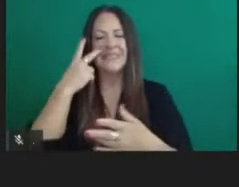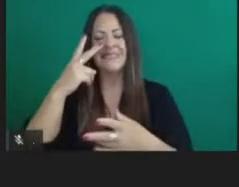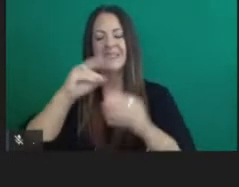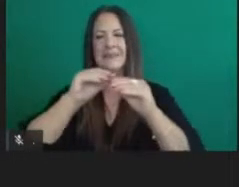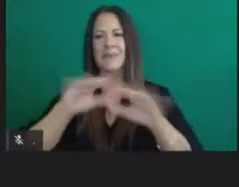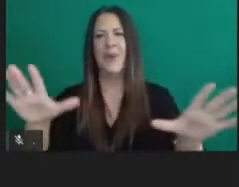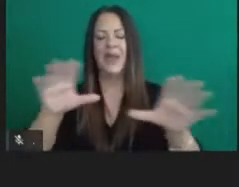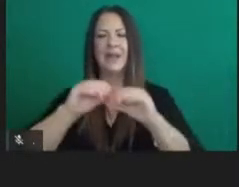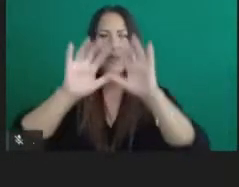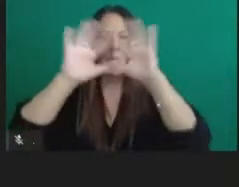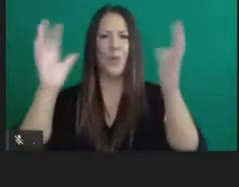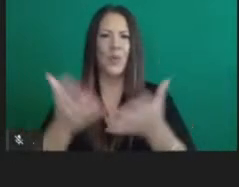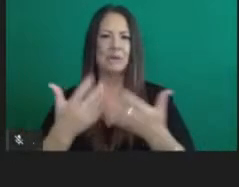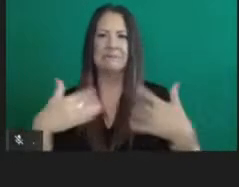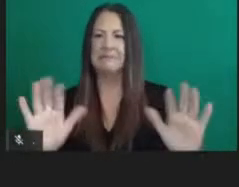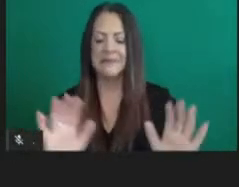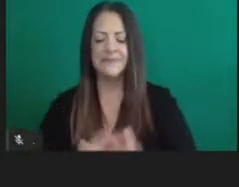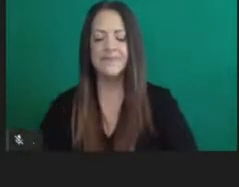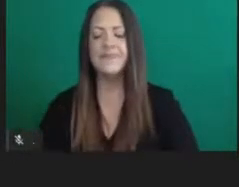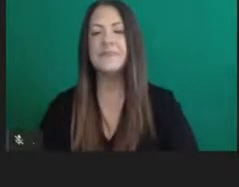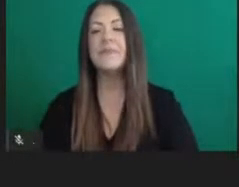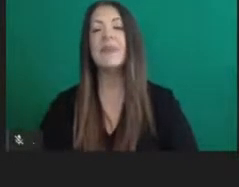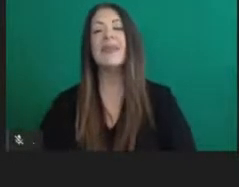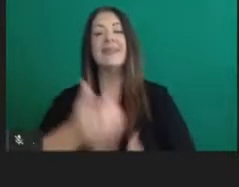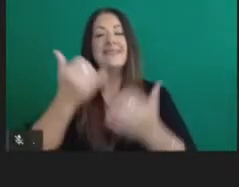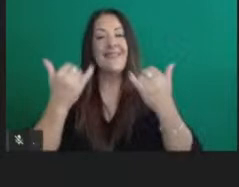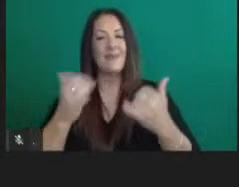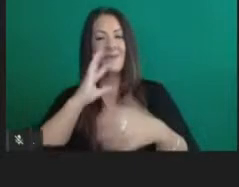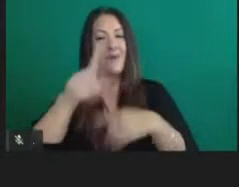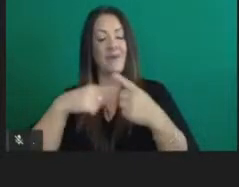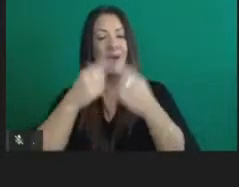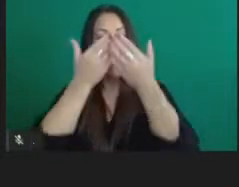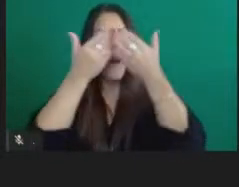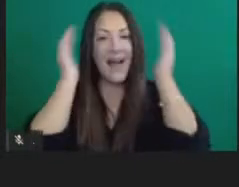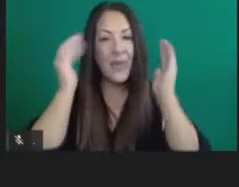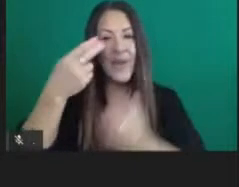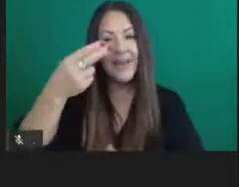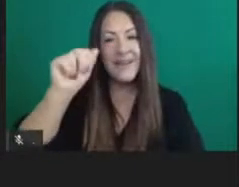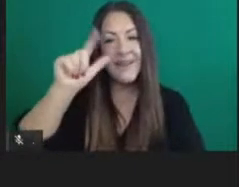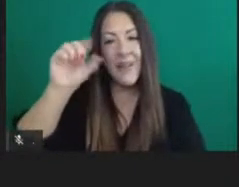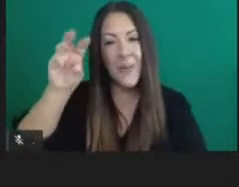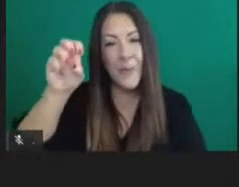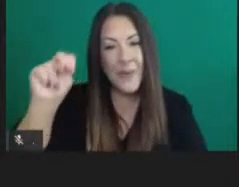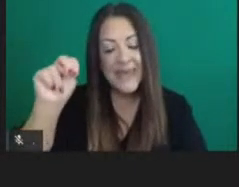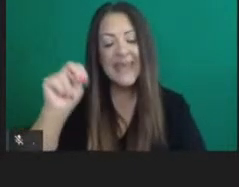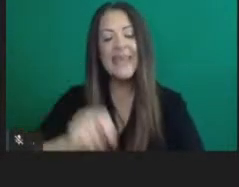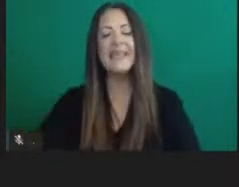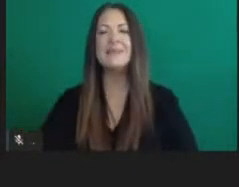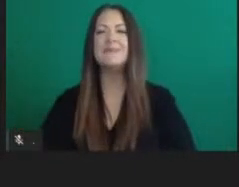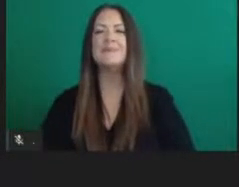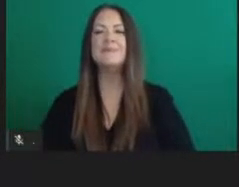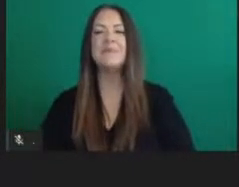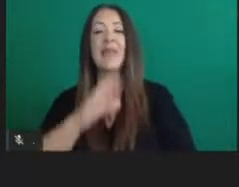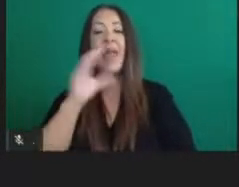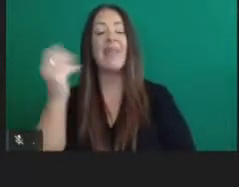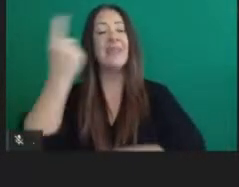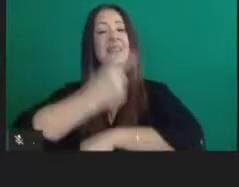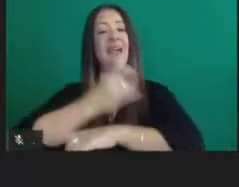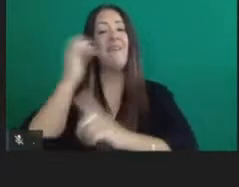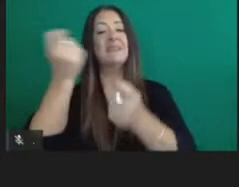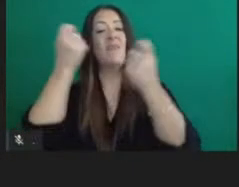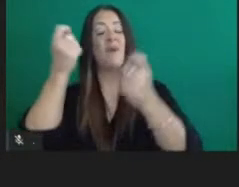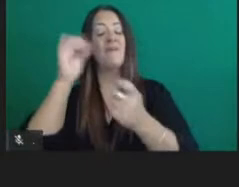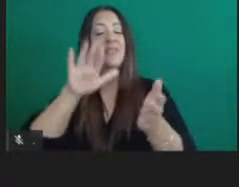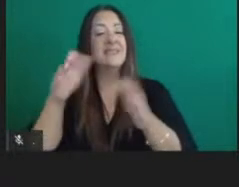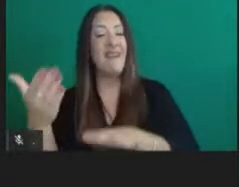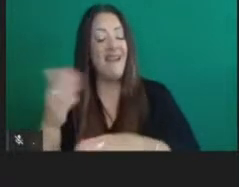So on to Halloween. Finally, here the Halloween guidance and guidance for Dia de los Muertos celebrations. You